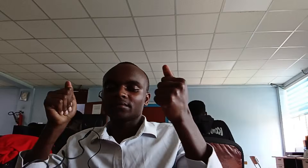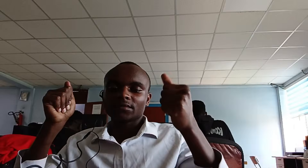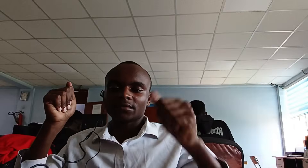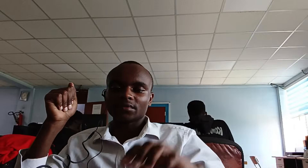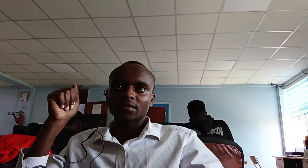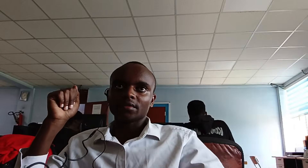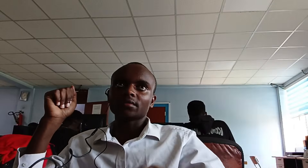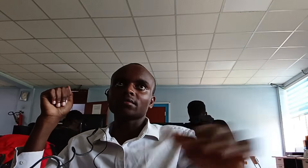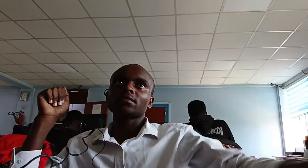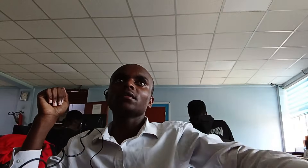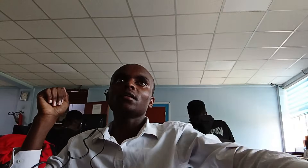Okay.